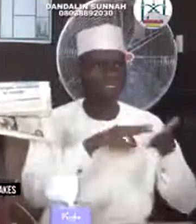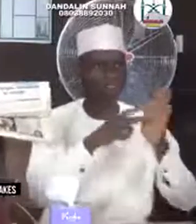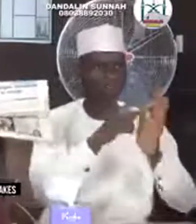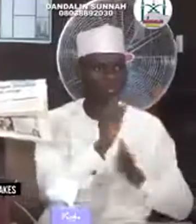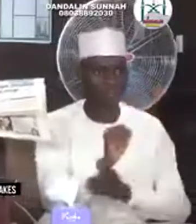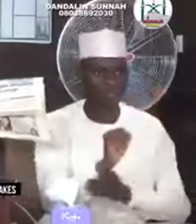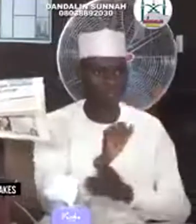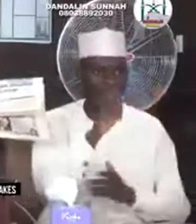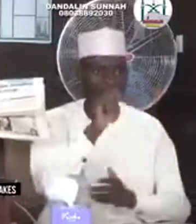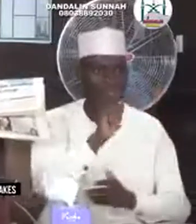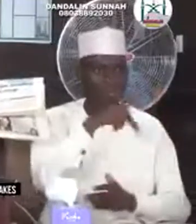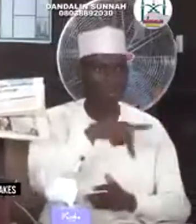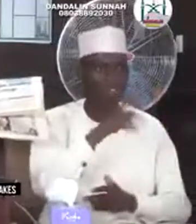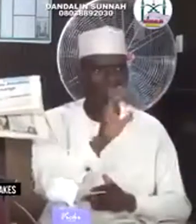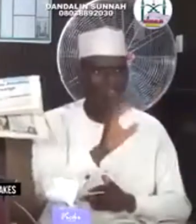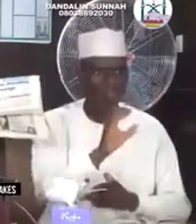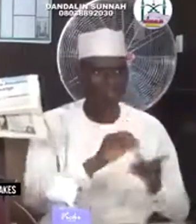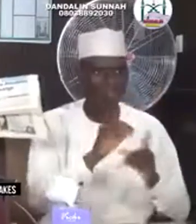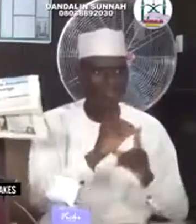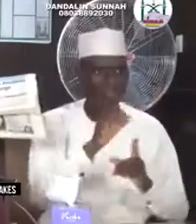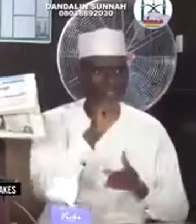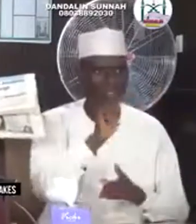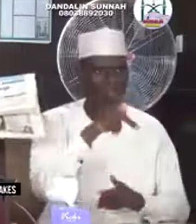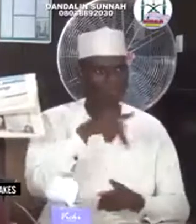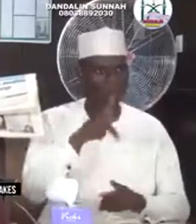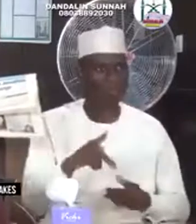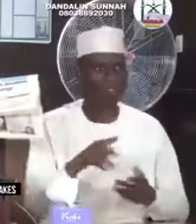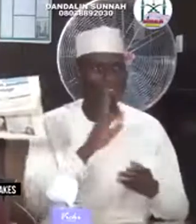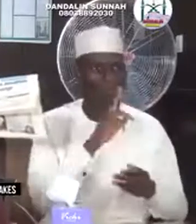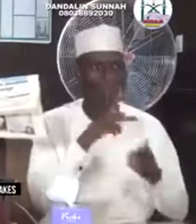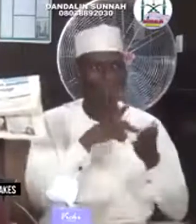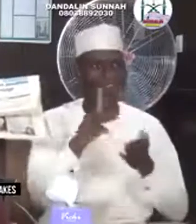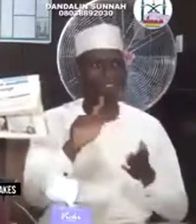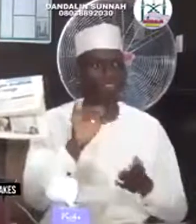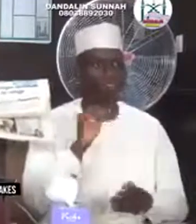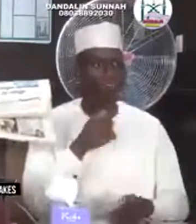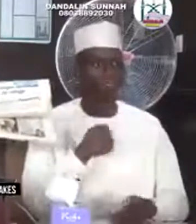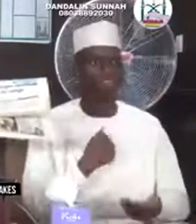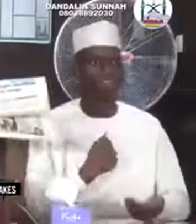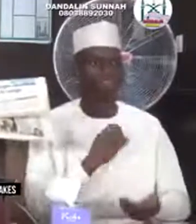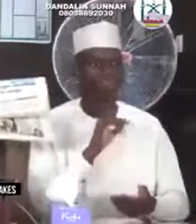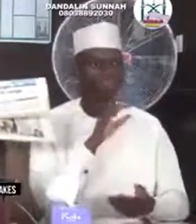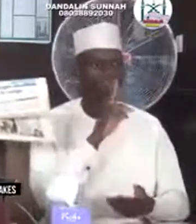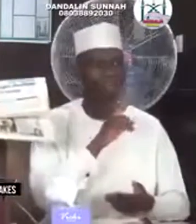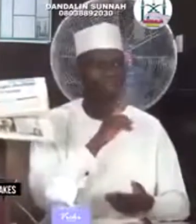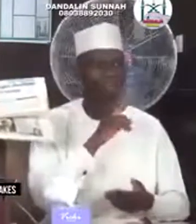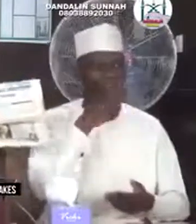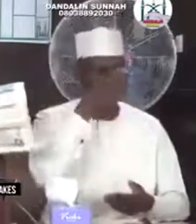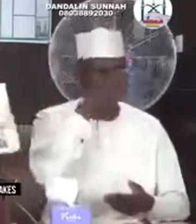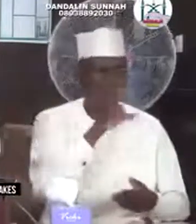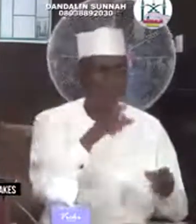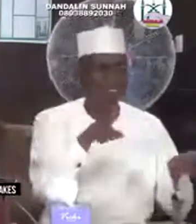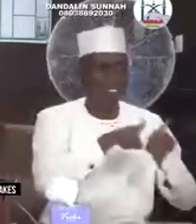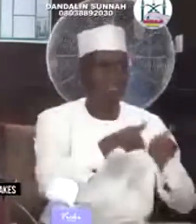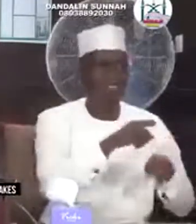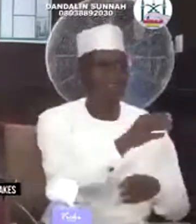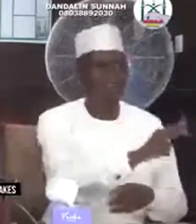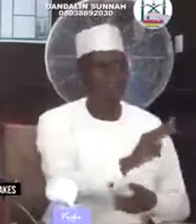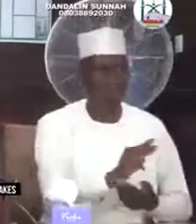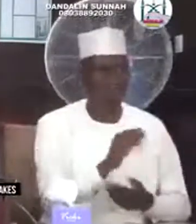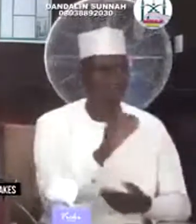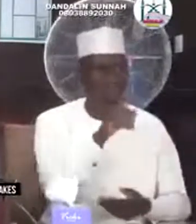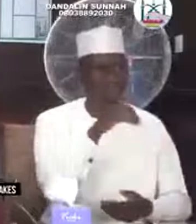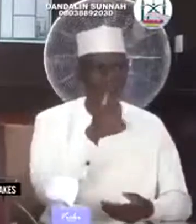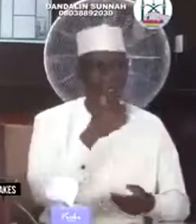It means APC or MPP are paying me. It means, so they are corrupt like them. So we have